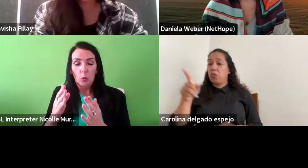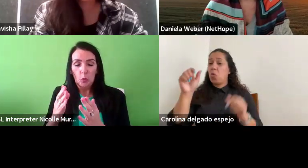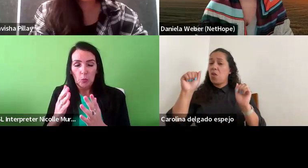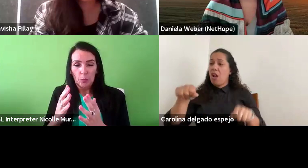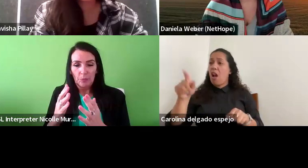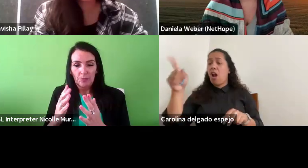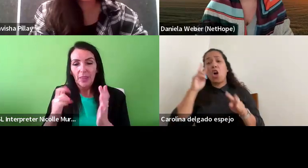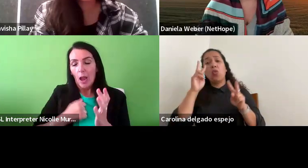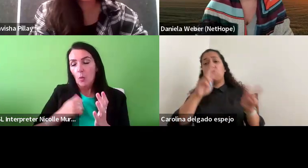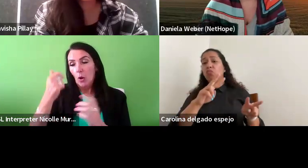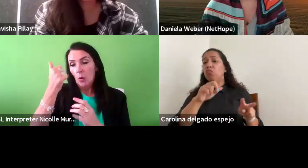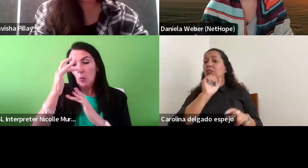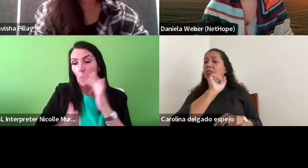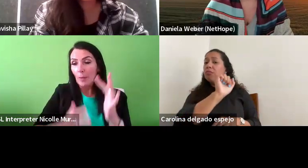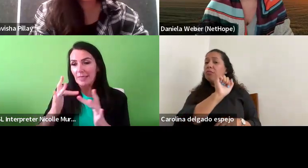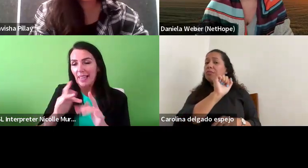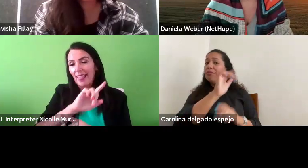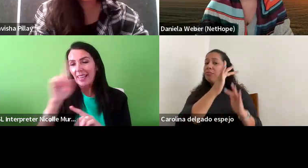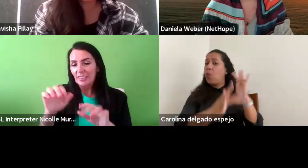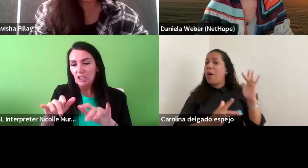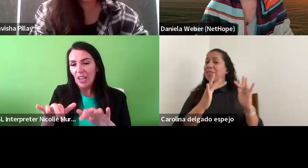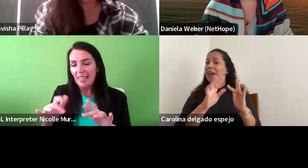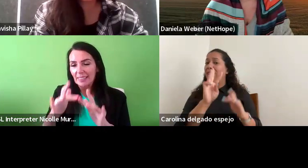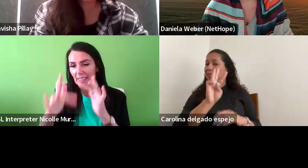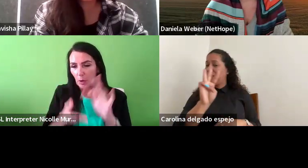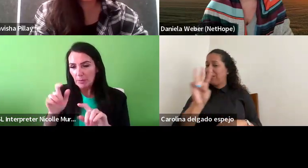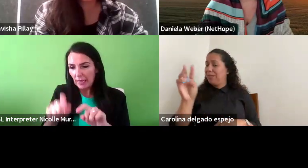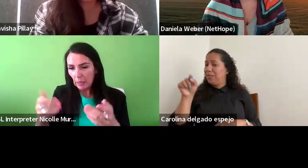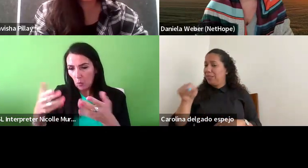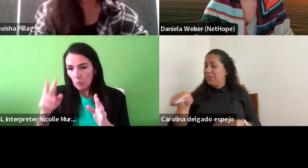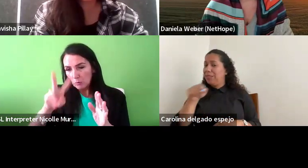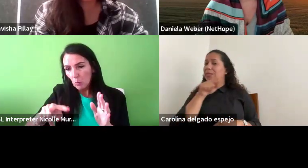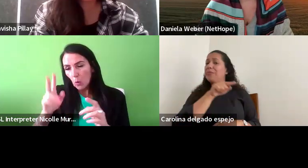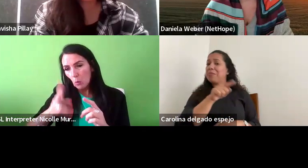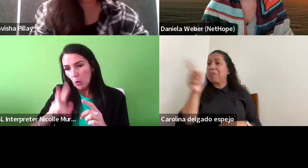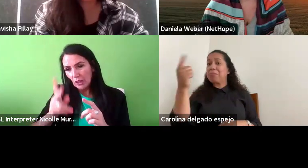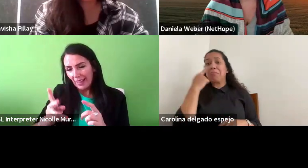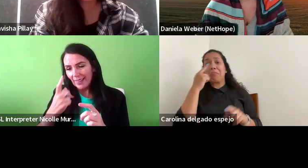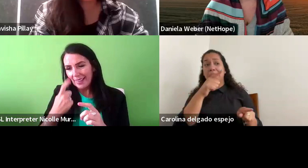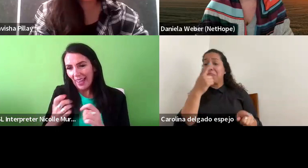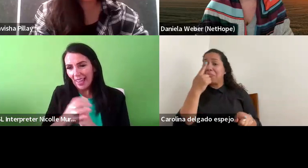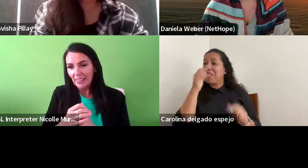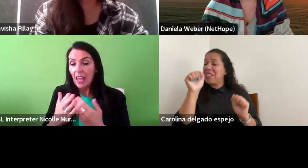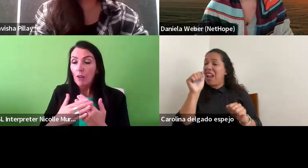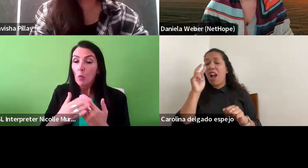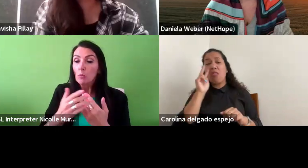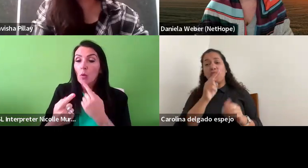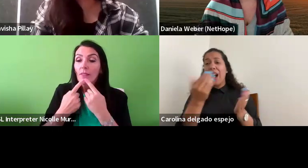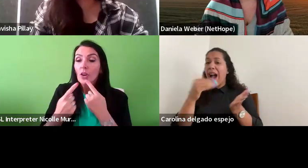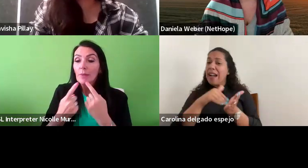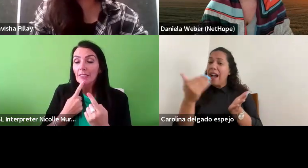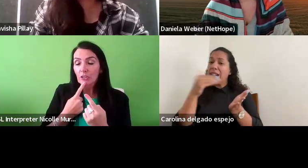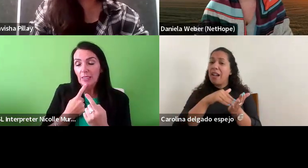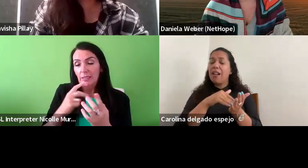the center's website. The link will be dropped in the chat box. And you will, to receive further resources from our panelists,